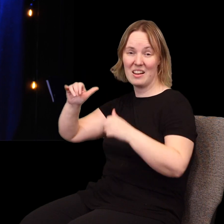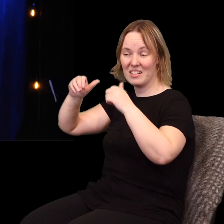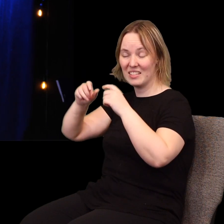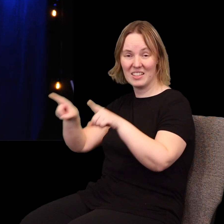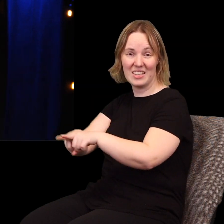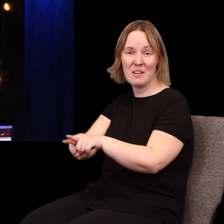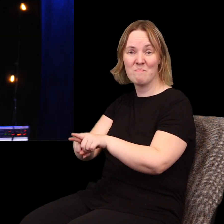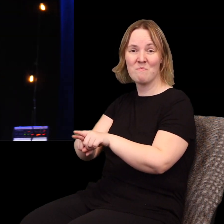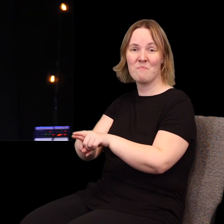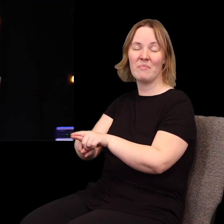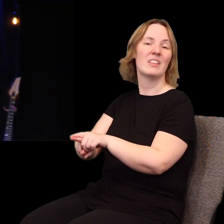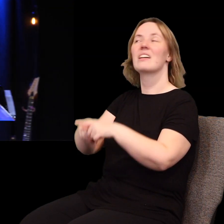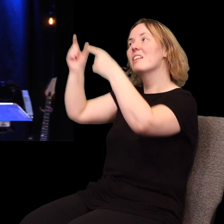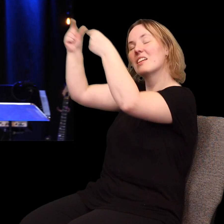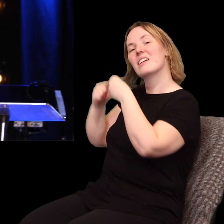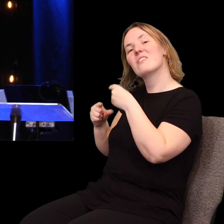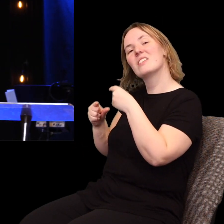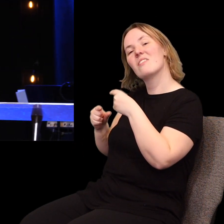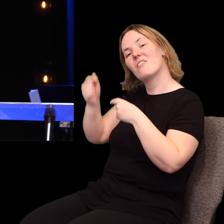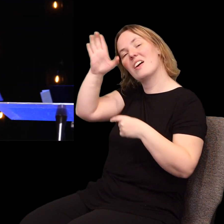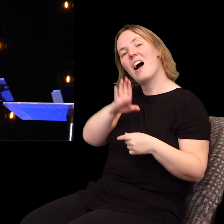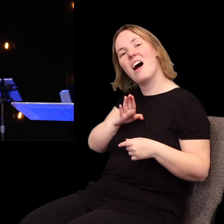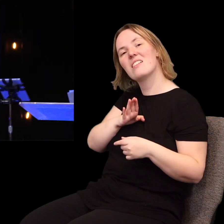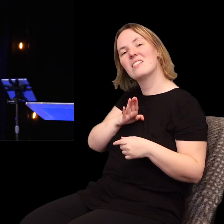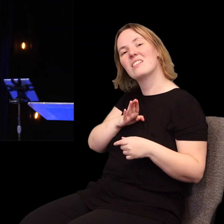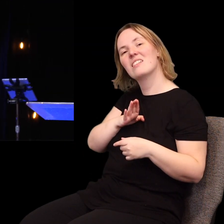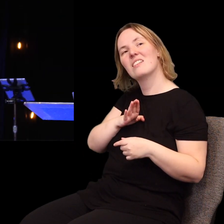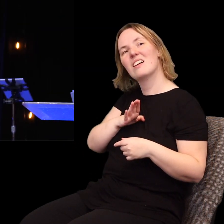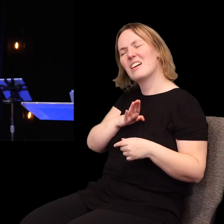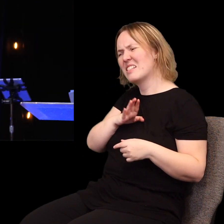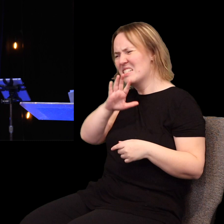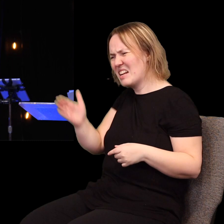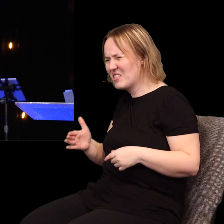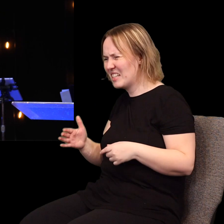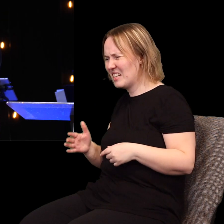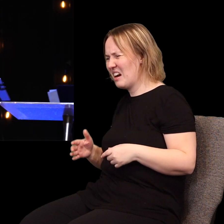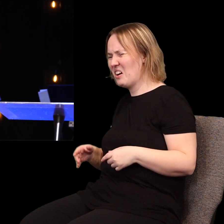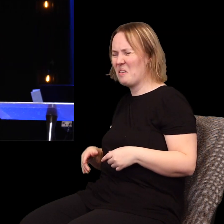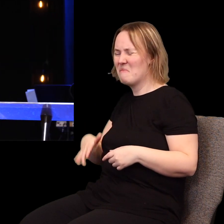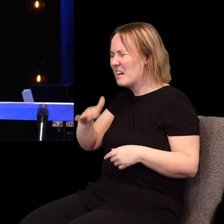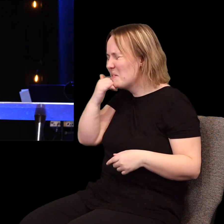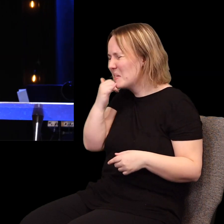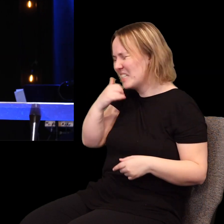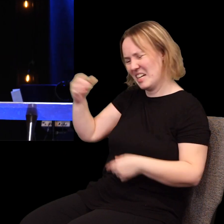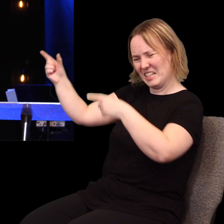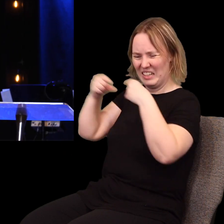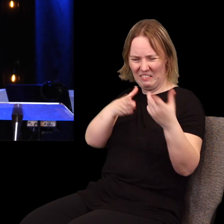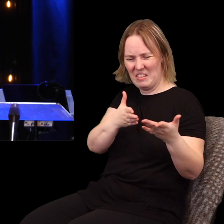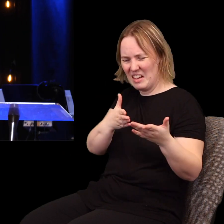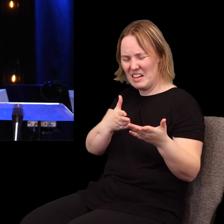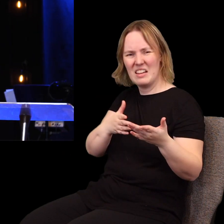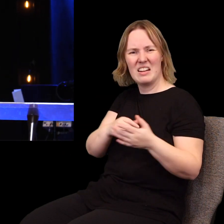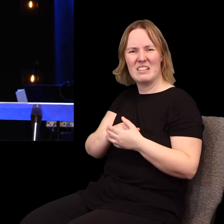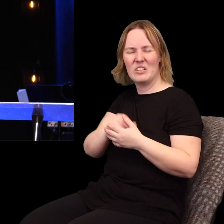In fact, the scripture says that the gifts of God are without regret. God never gives and says, oh, I made a mistake. I didn't know he was going to go through this hard time.